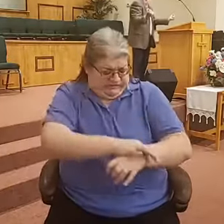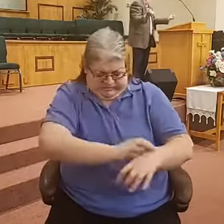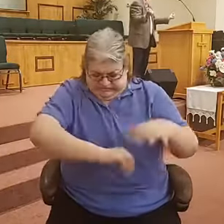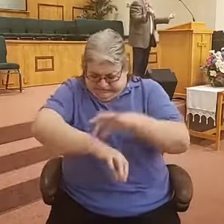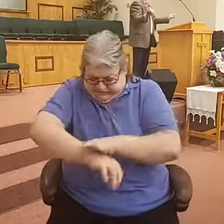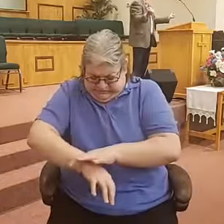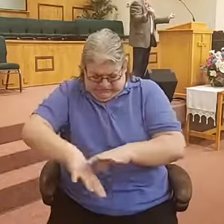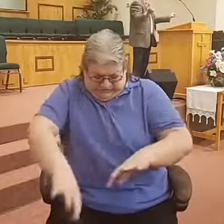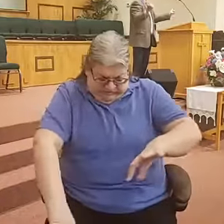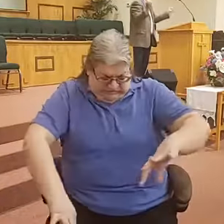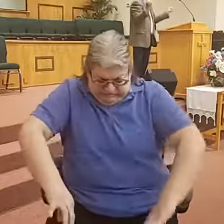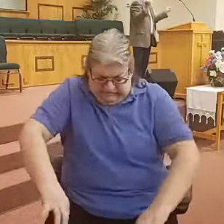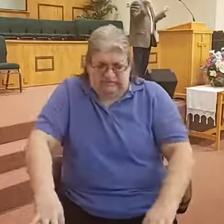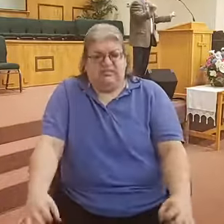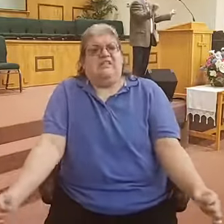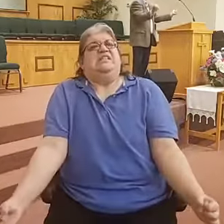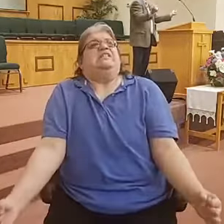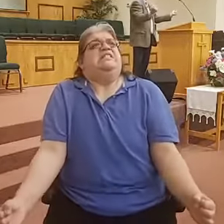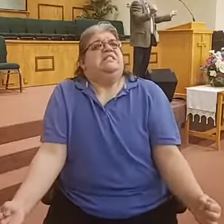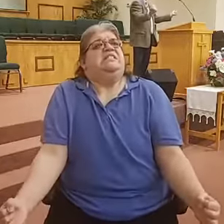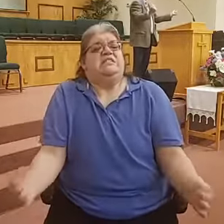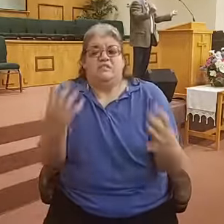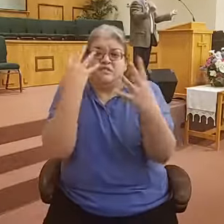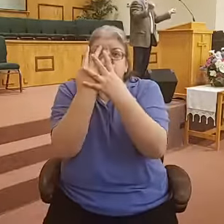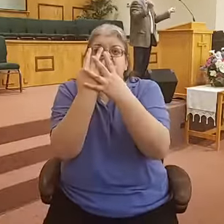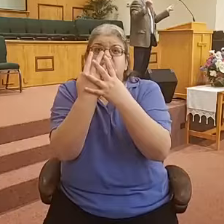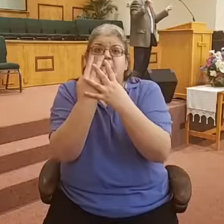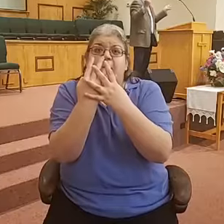hurt. He was physically